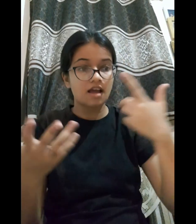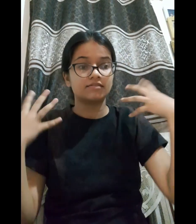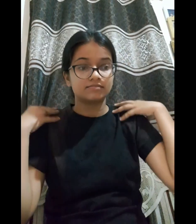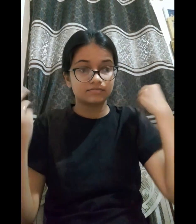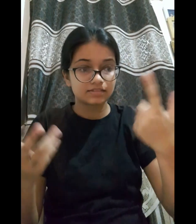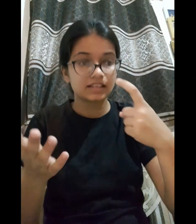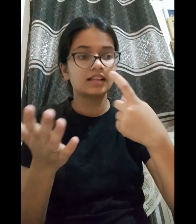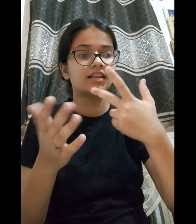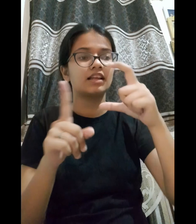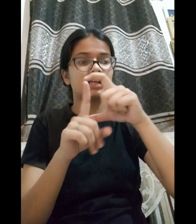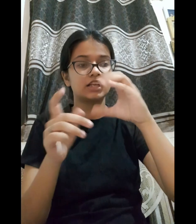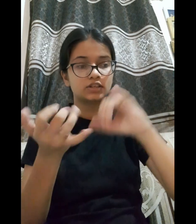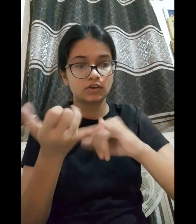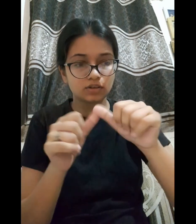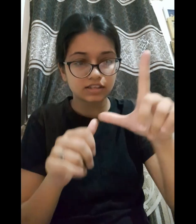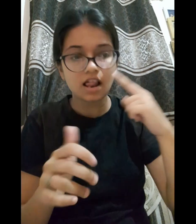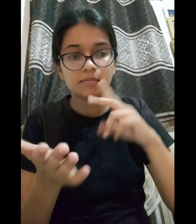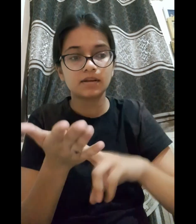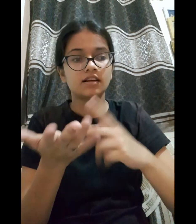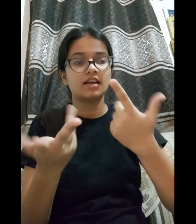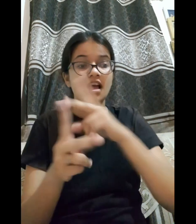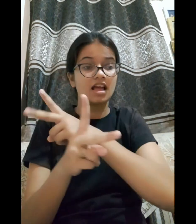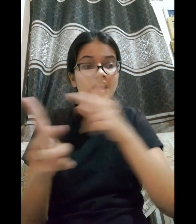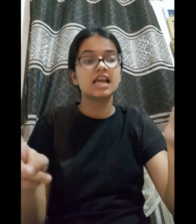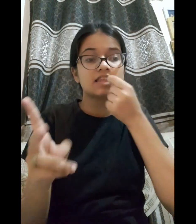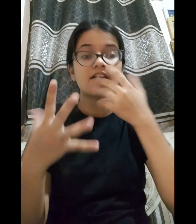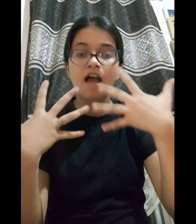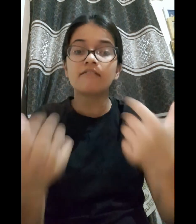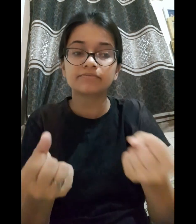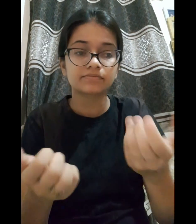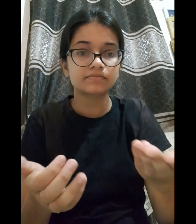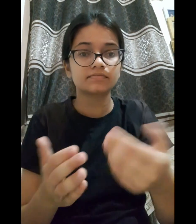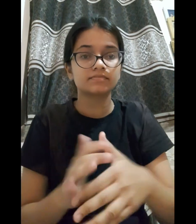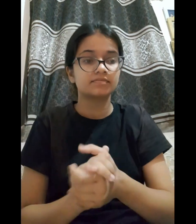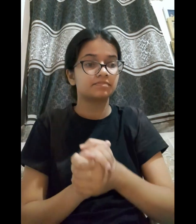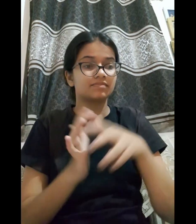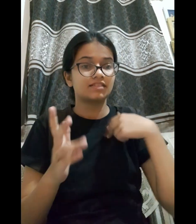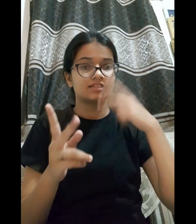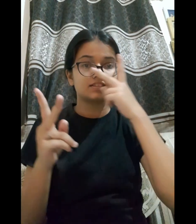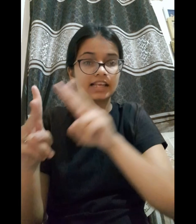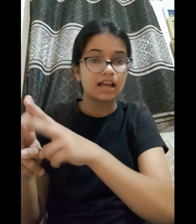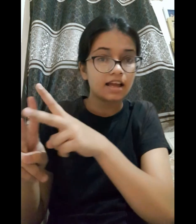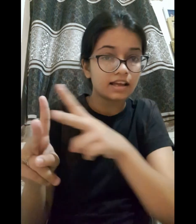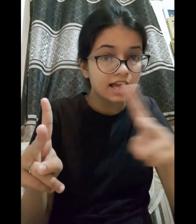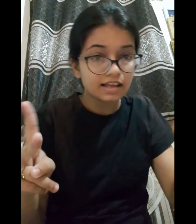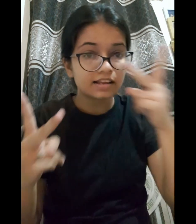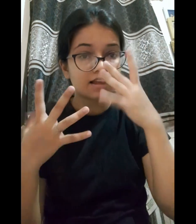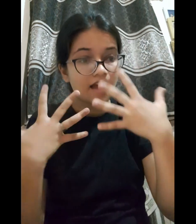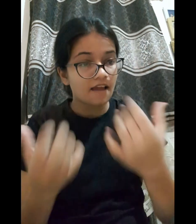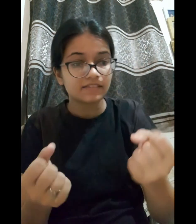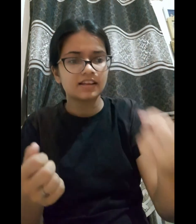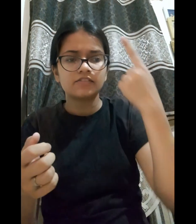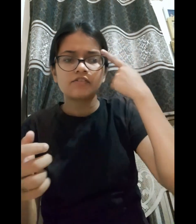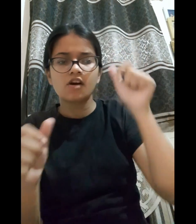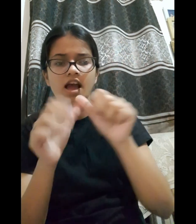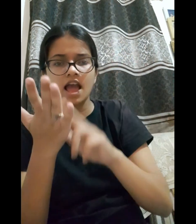remdesivir, tocilizumab, ivermectin, or any of these drugs that are used. No role of antibiotics in the first 5 days. Antibiotics